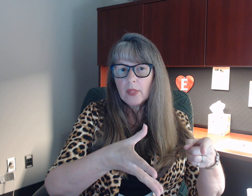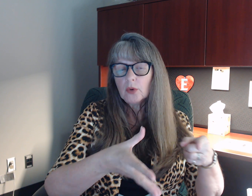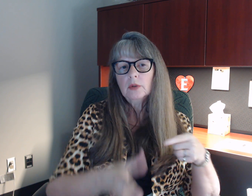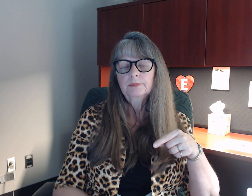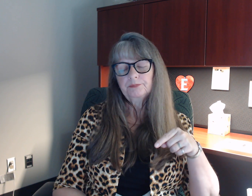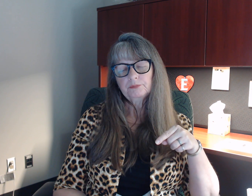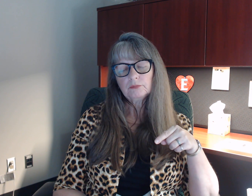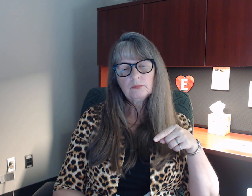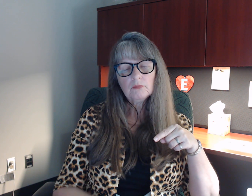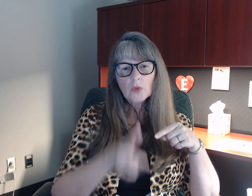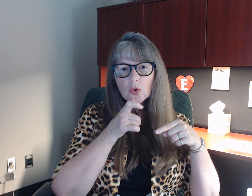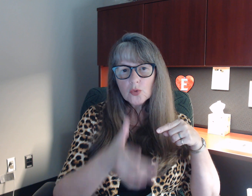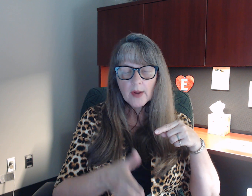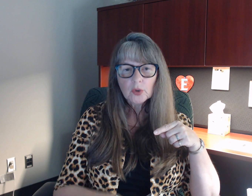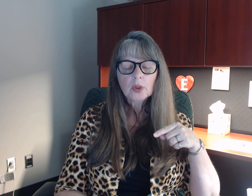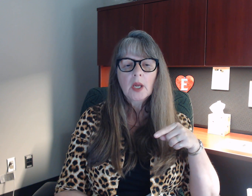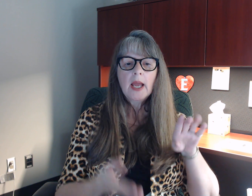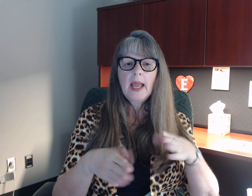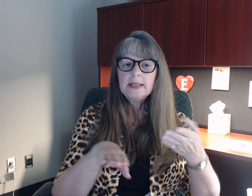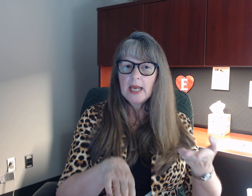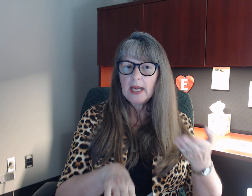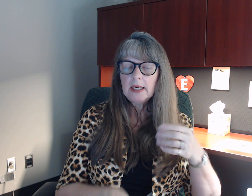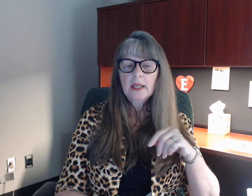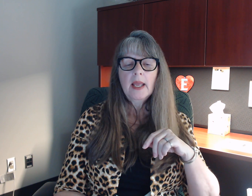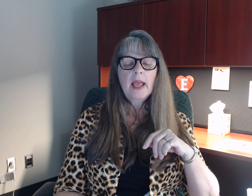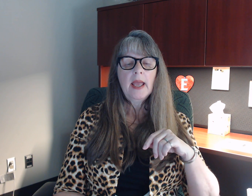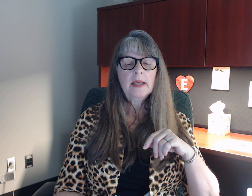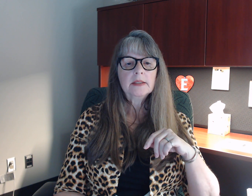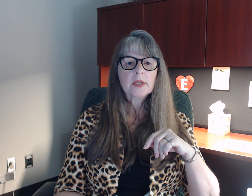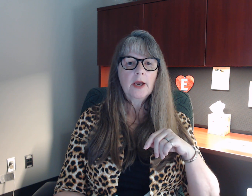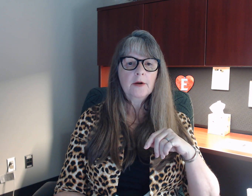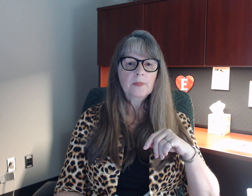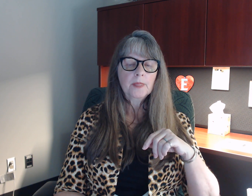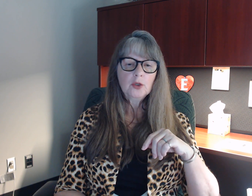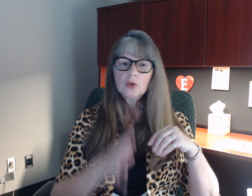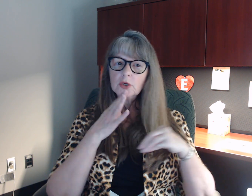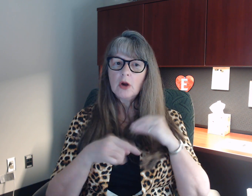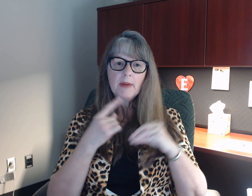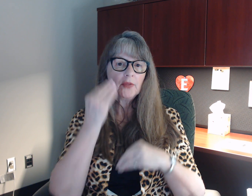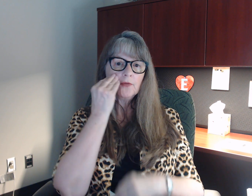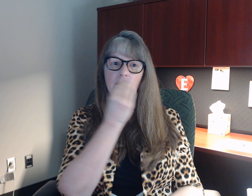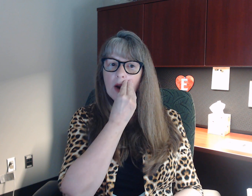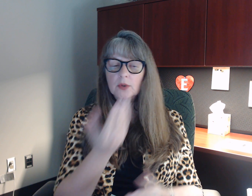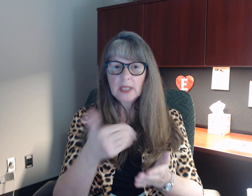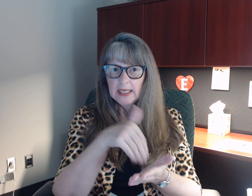grandmother or whoever had died. And you can talk about the flowers